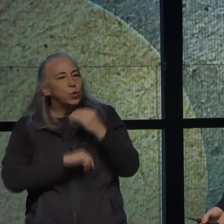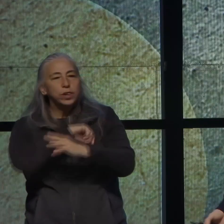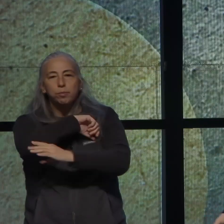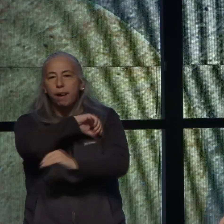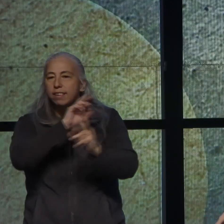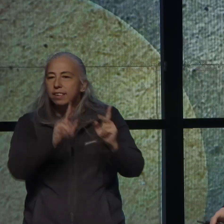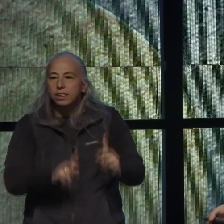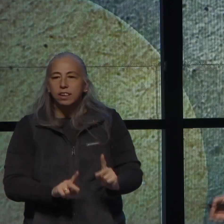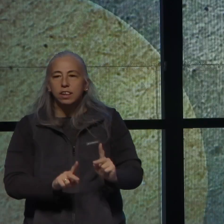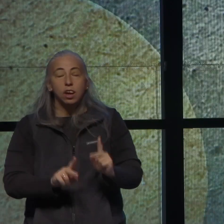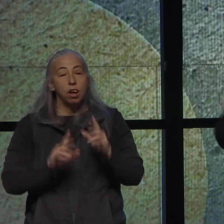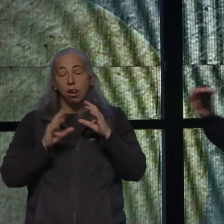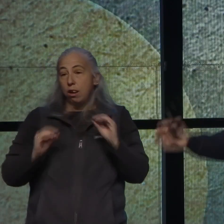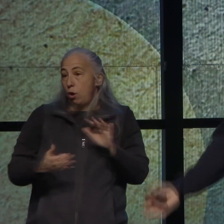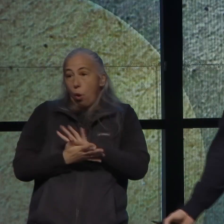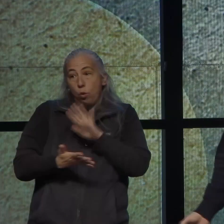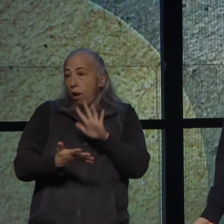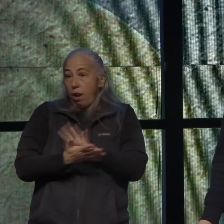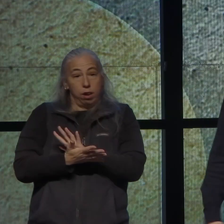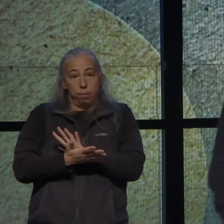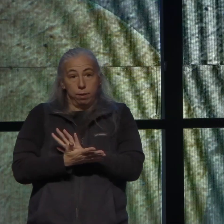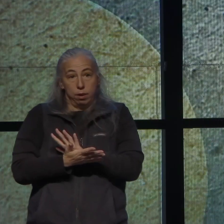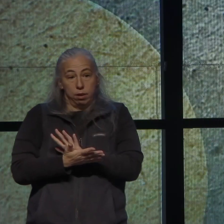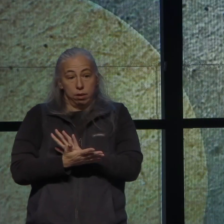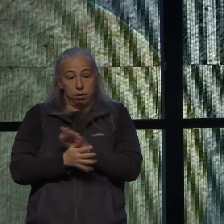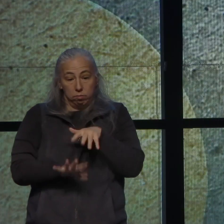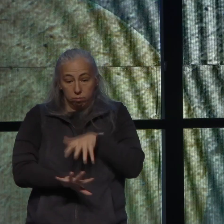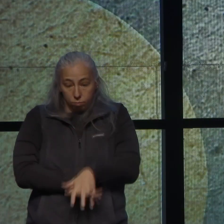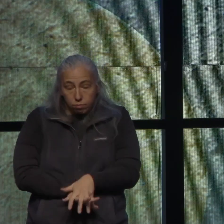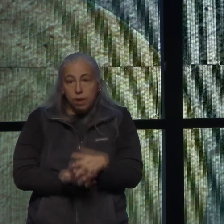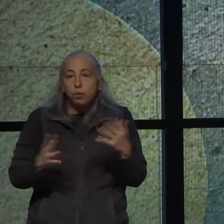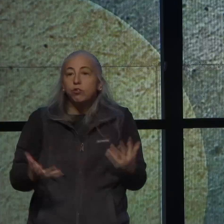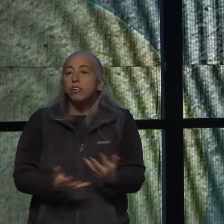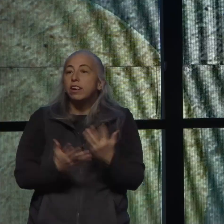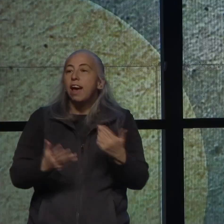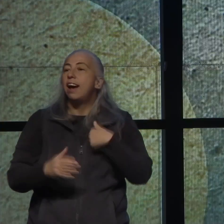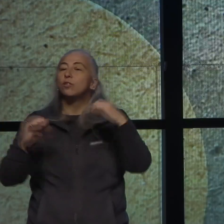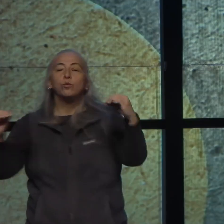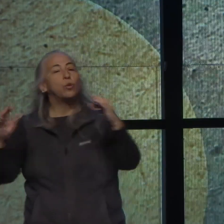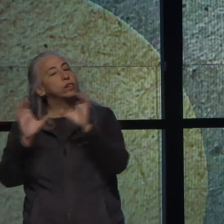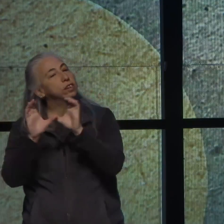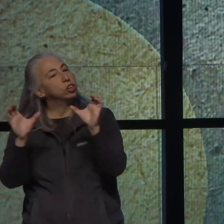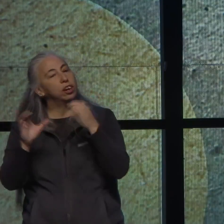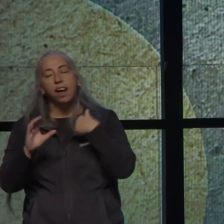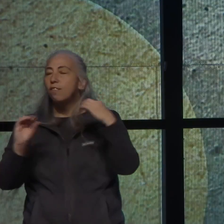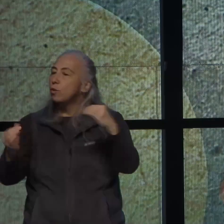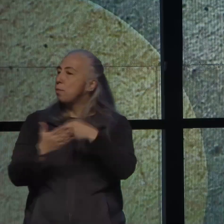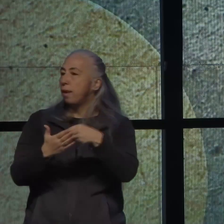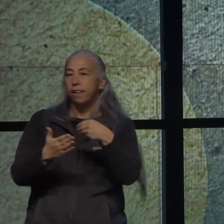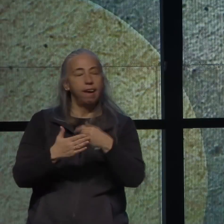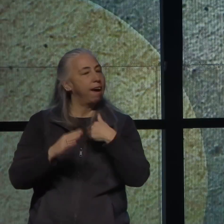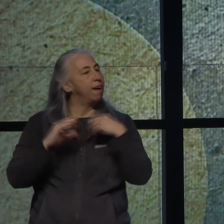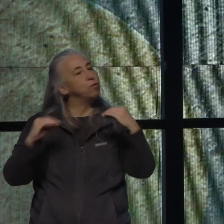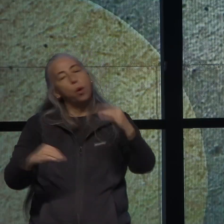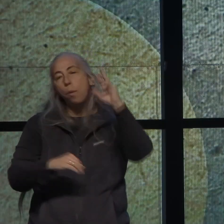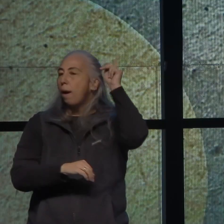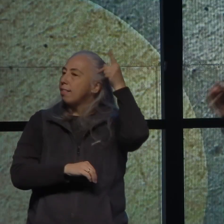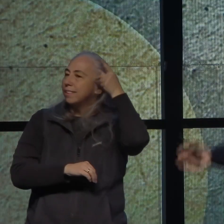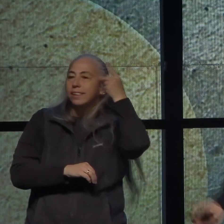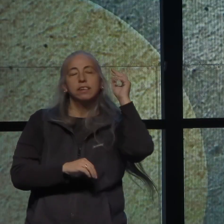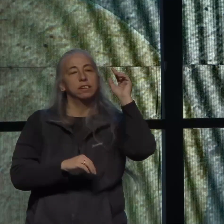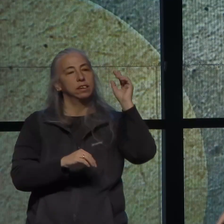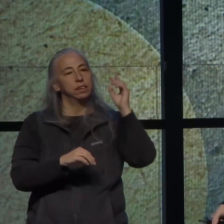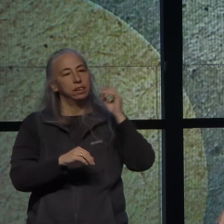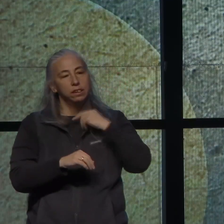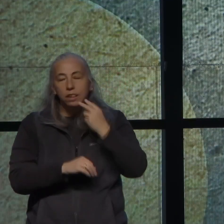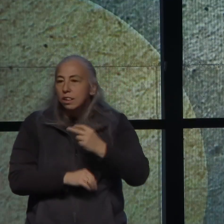undocumented immigrant who did not have citizenship, who did not have any money, who did not have a political voice, who never wrote